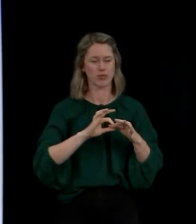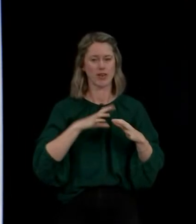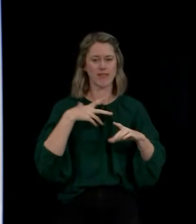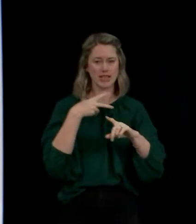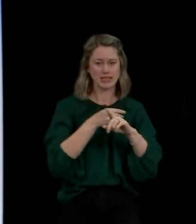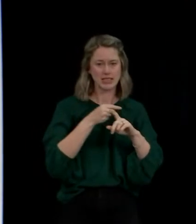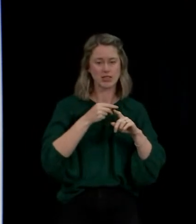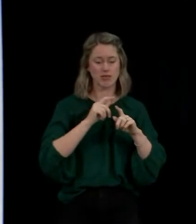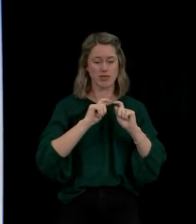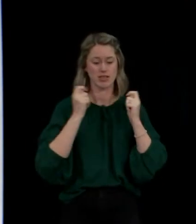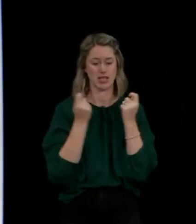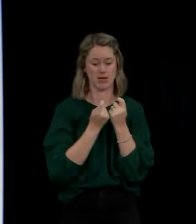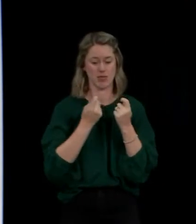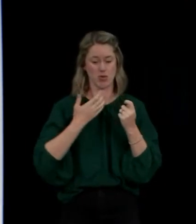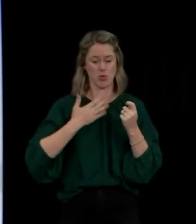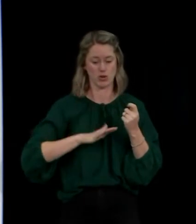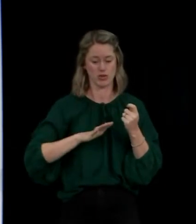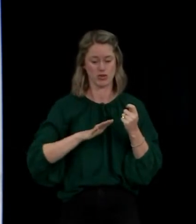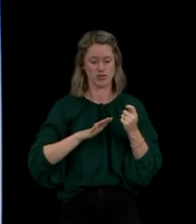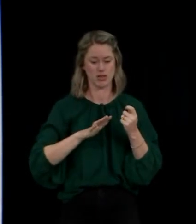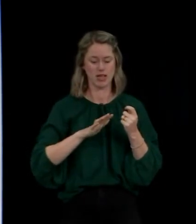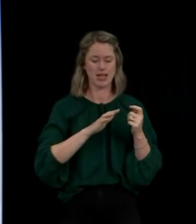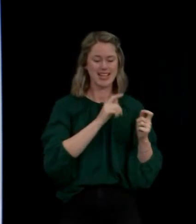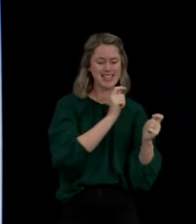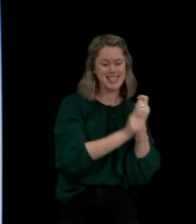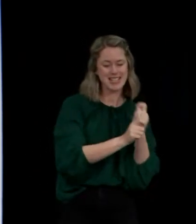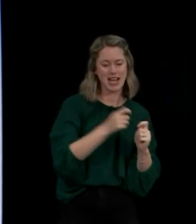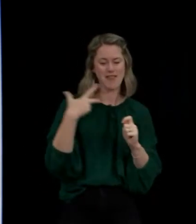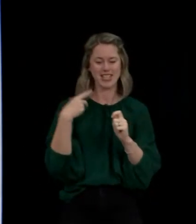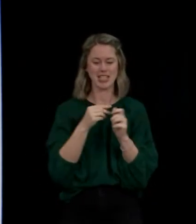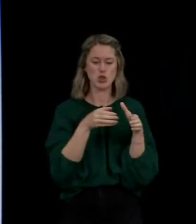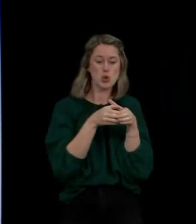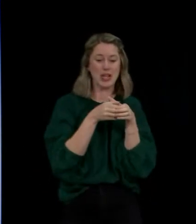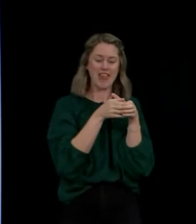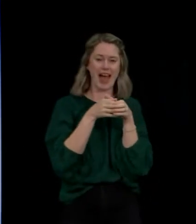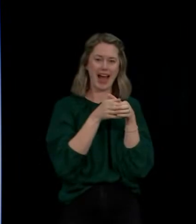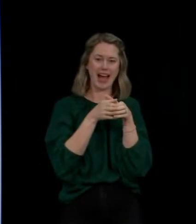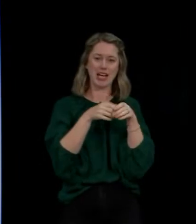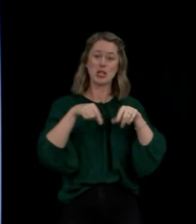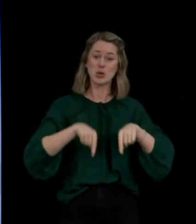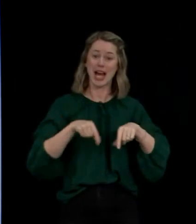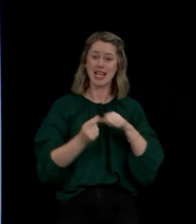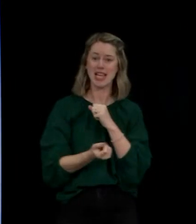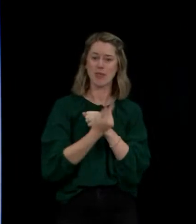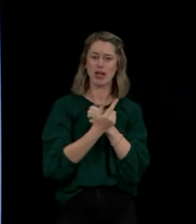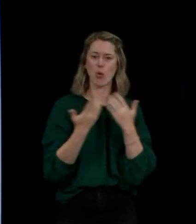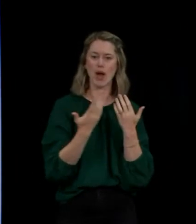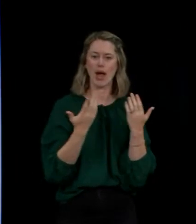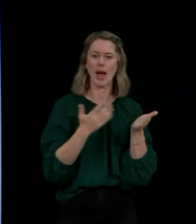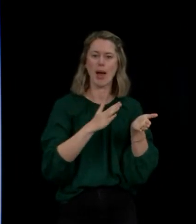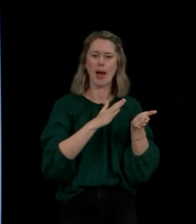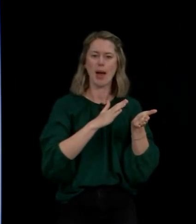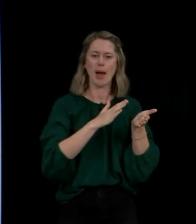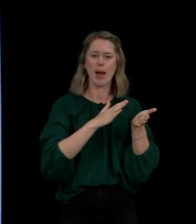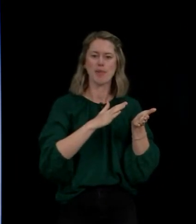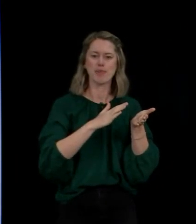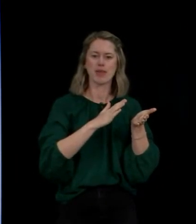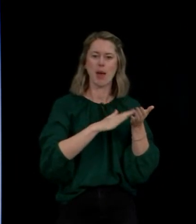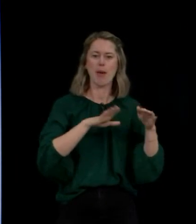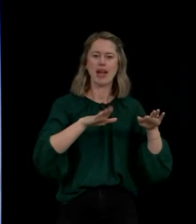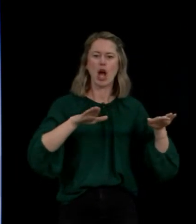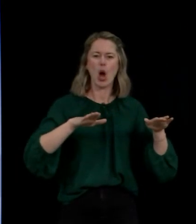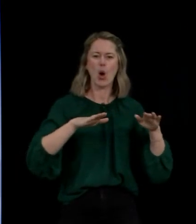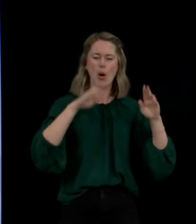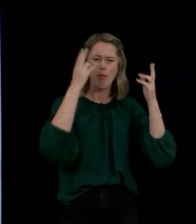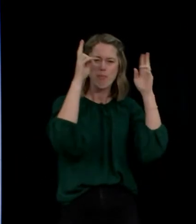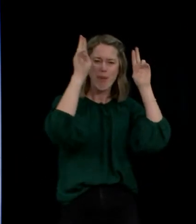moving to roll out more combined testing vaccination opportunities, and there's one today at the Manukau, outside the Manukau Bunnings, which I